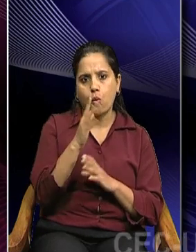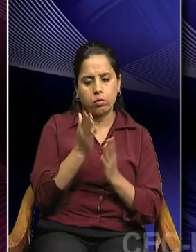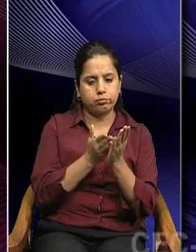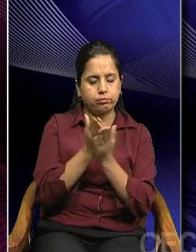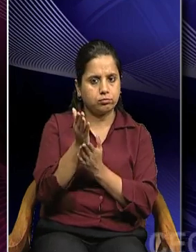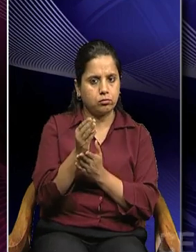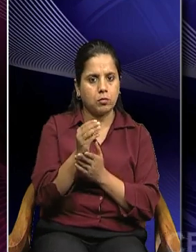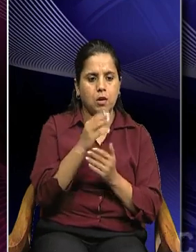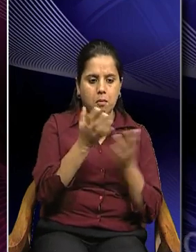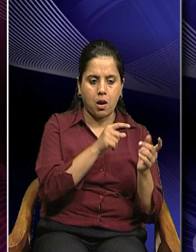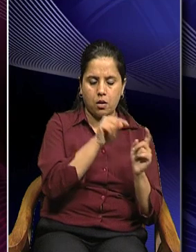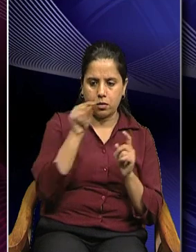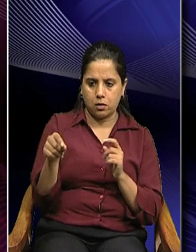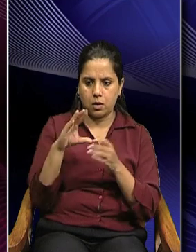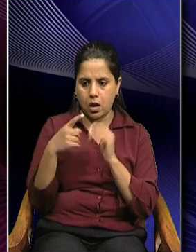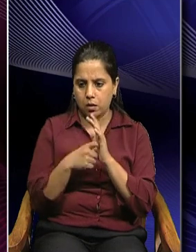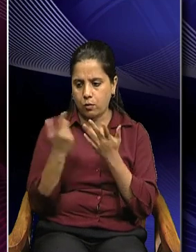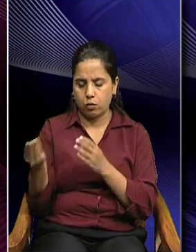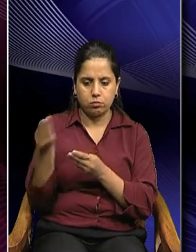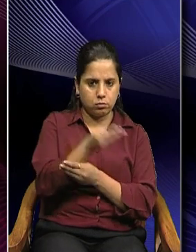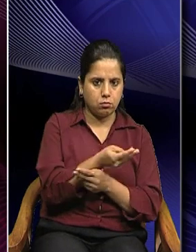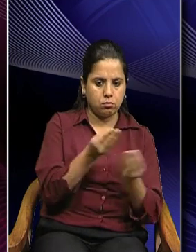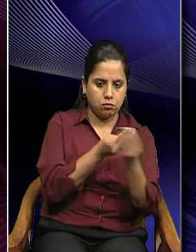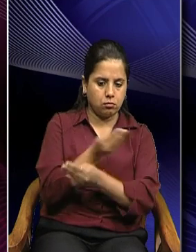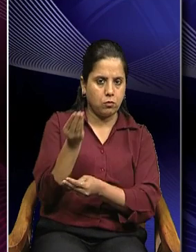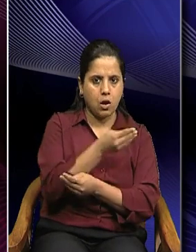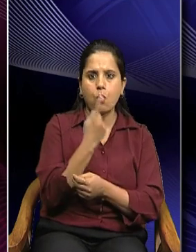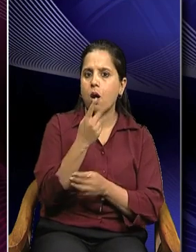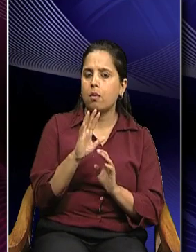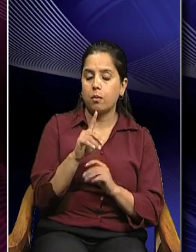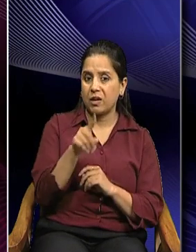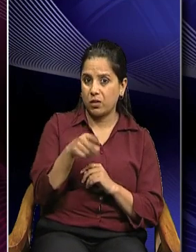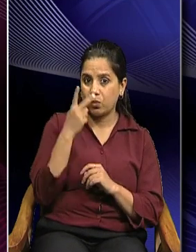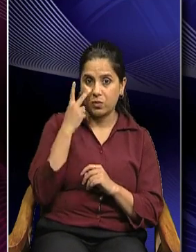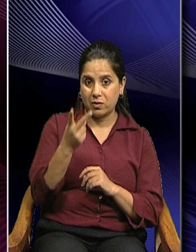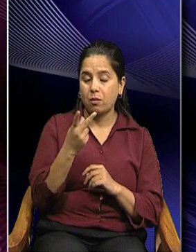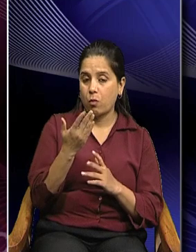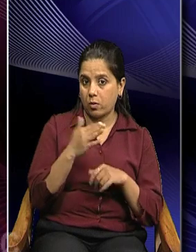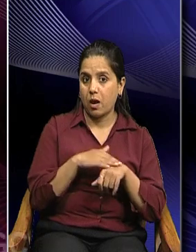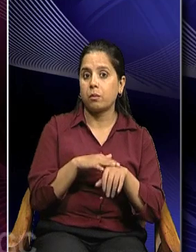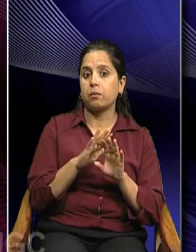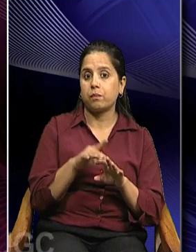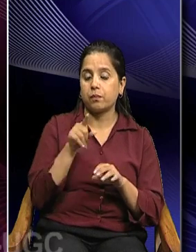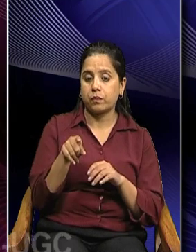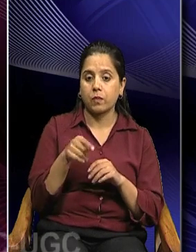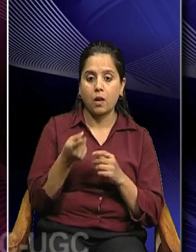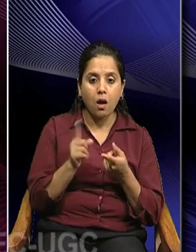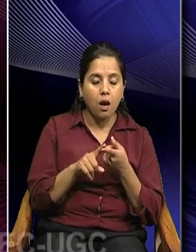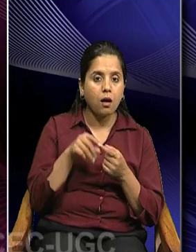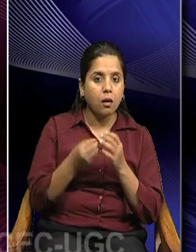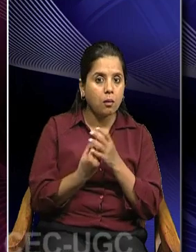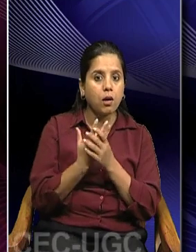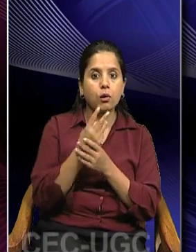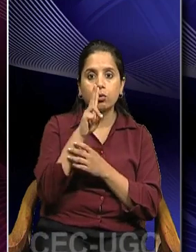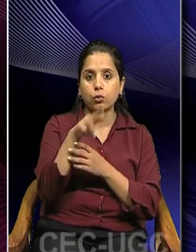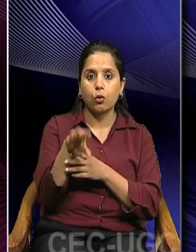to customers, the informations were flowing. But you can witness that yes, after this emergence of marketing